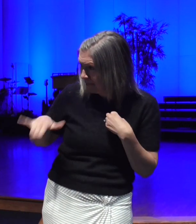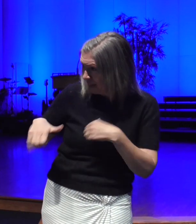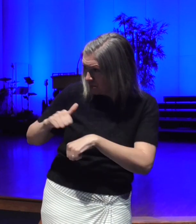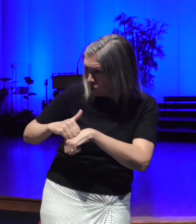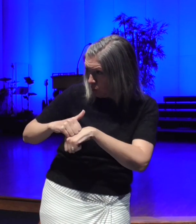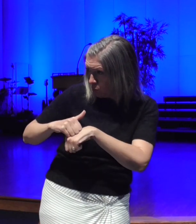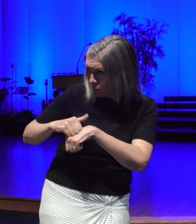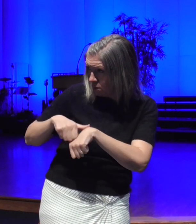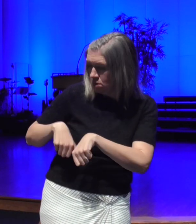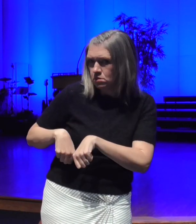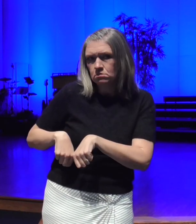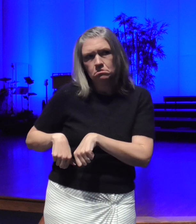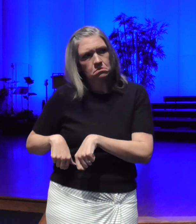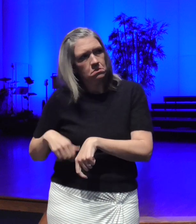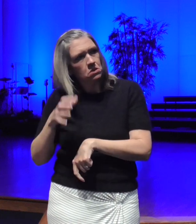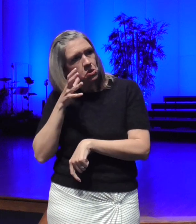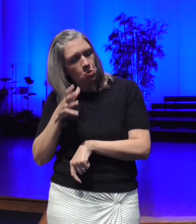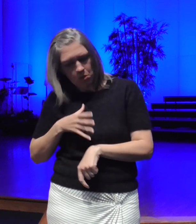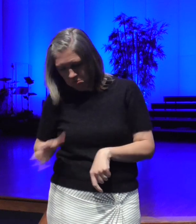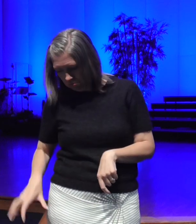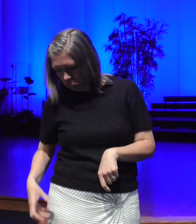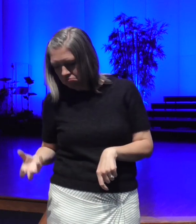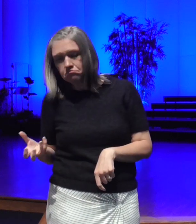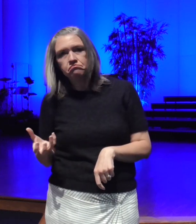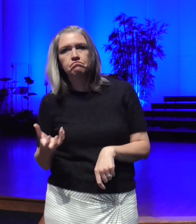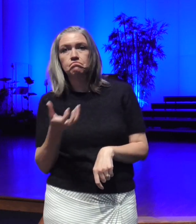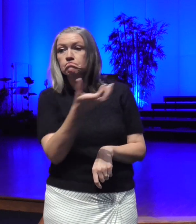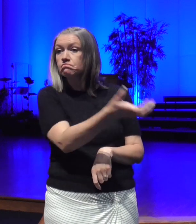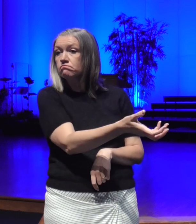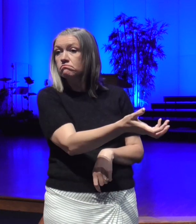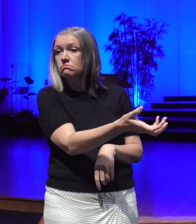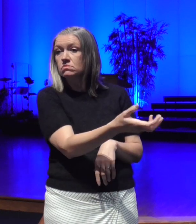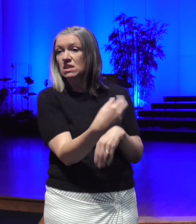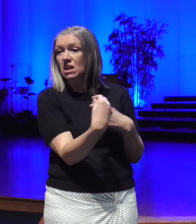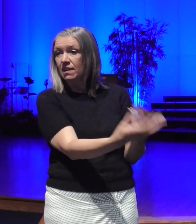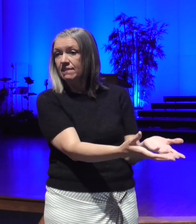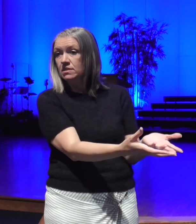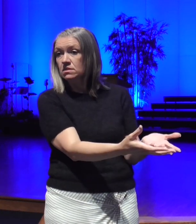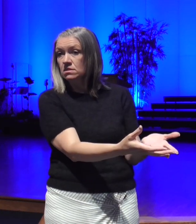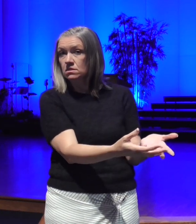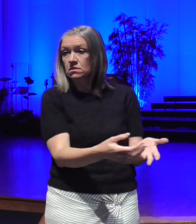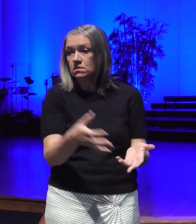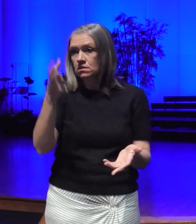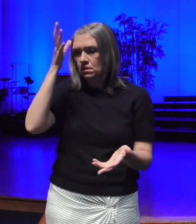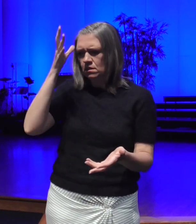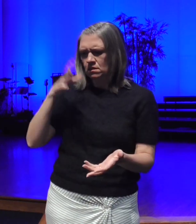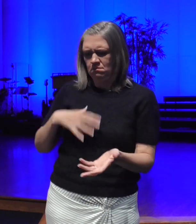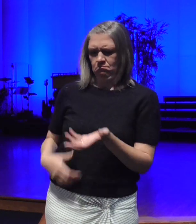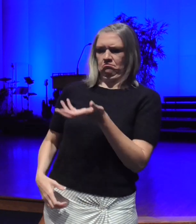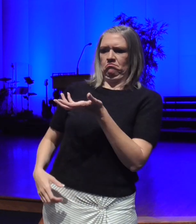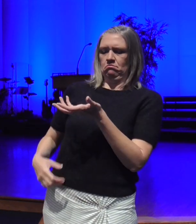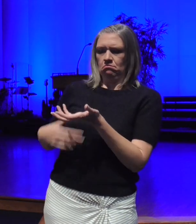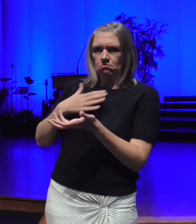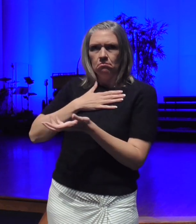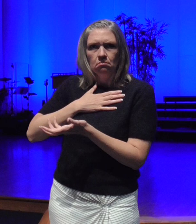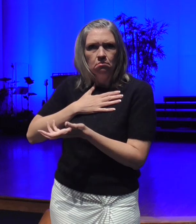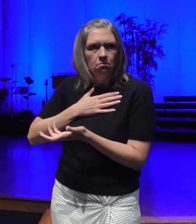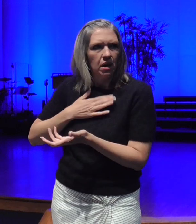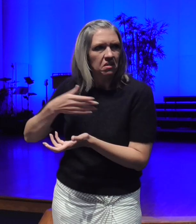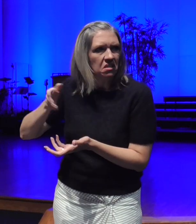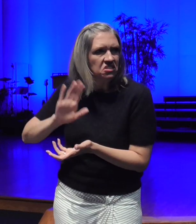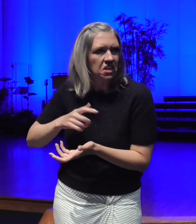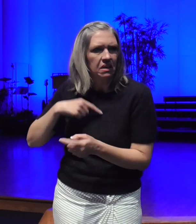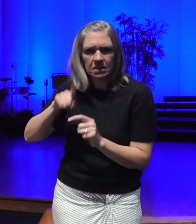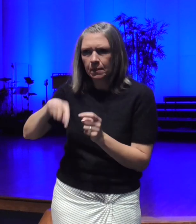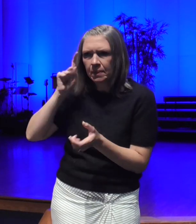stone?" And she takes it out and she hands it to him. And he looks at it and he thinks, "Oh my gosh, I can't